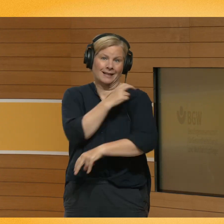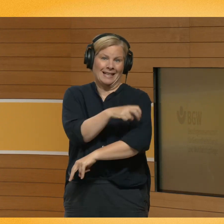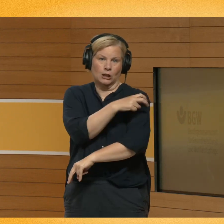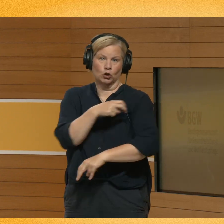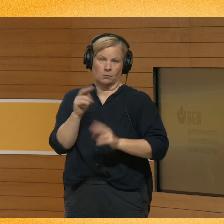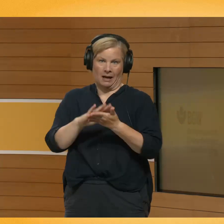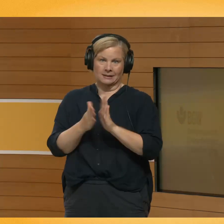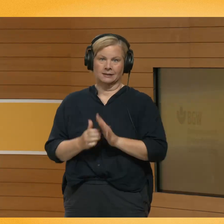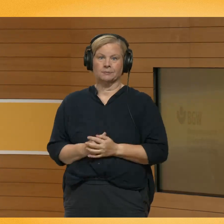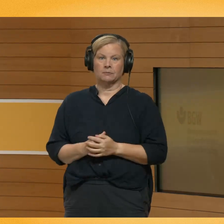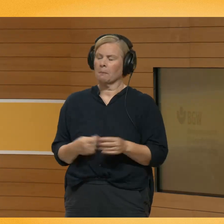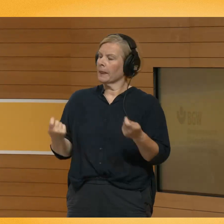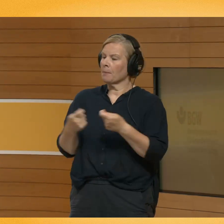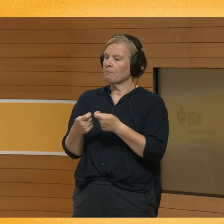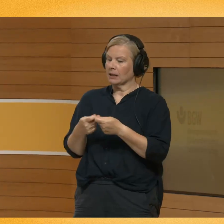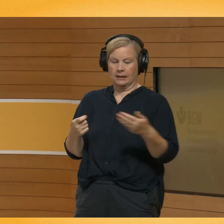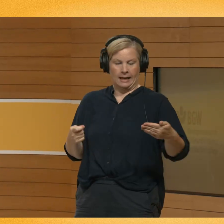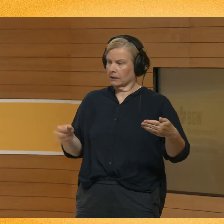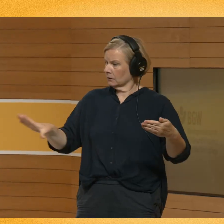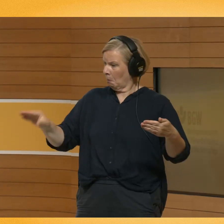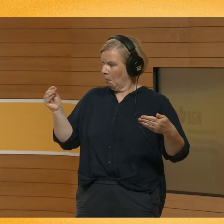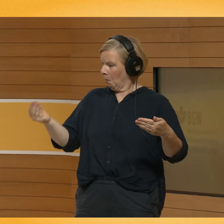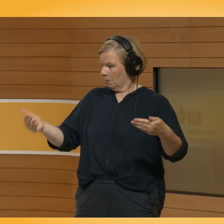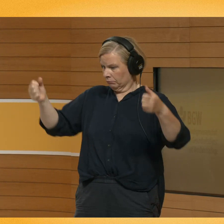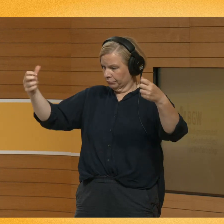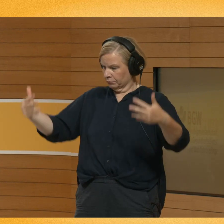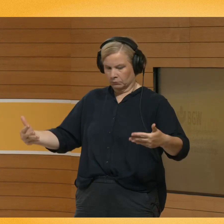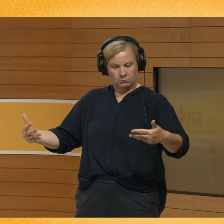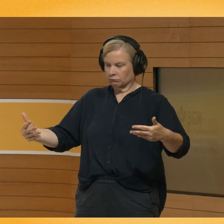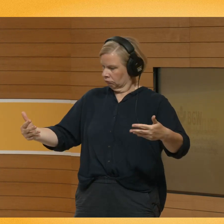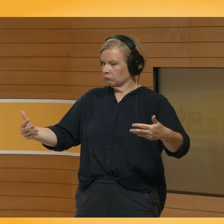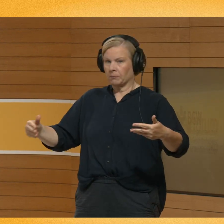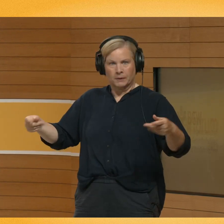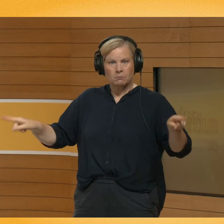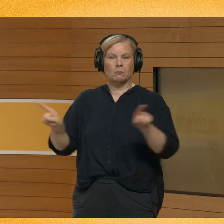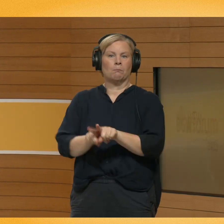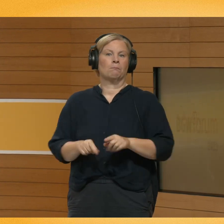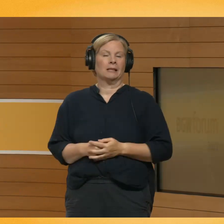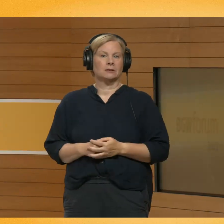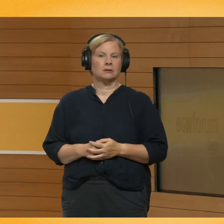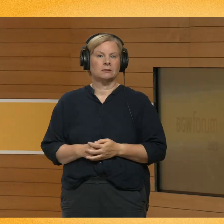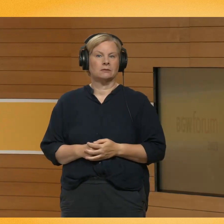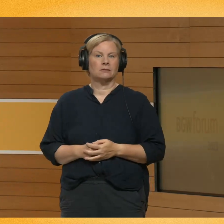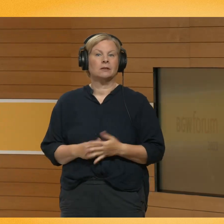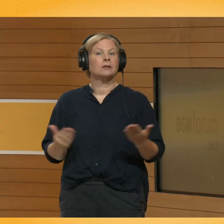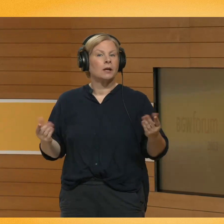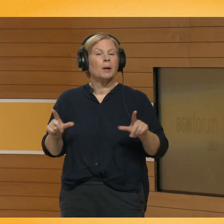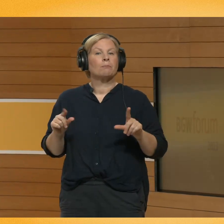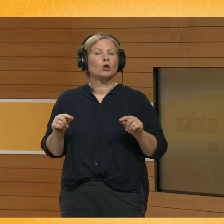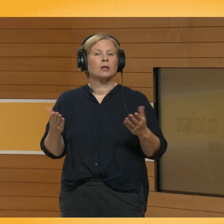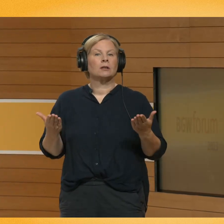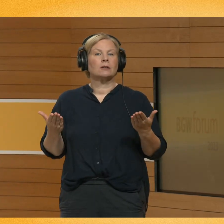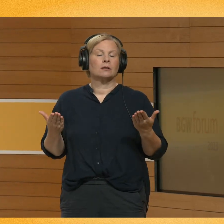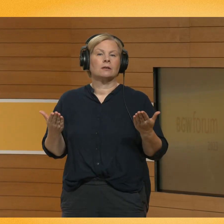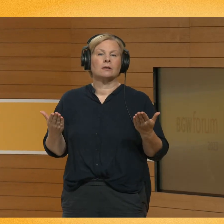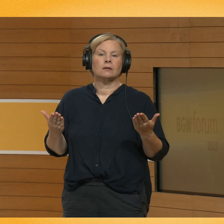then you find everything in the model. So for us, it was a natural development to